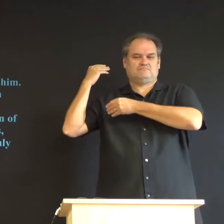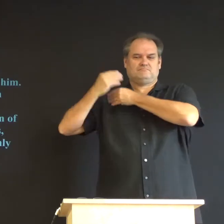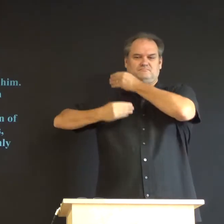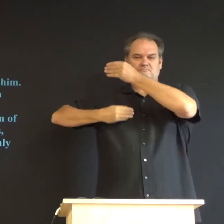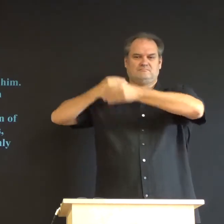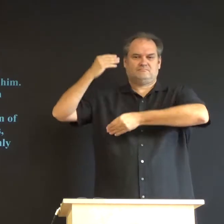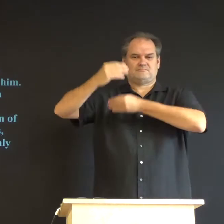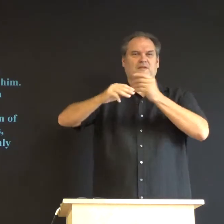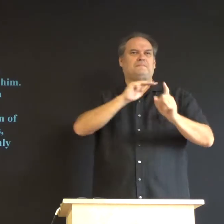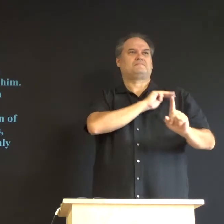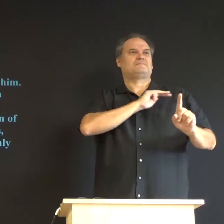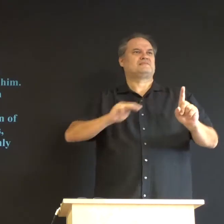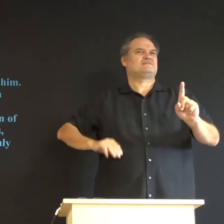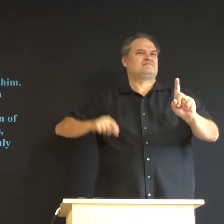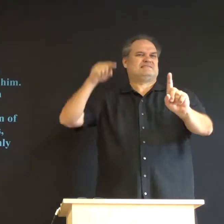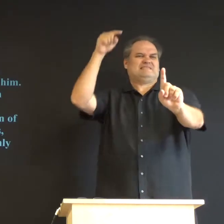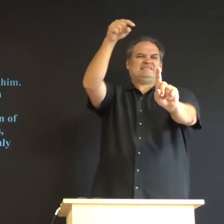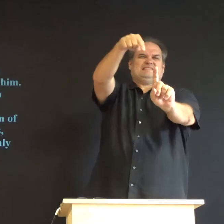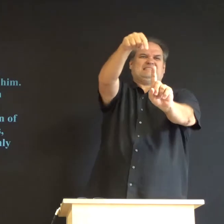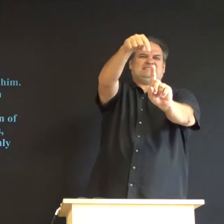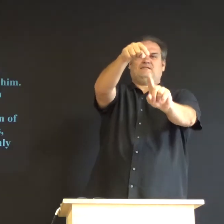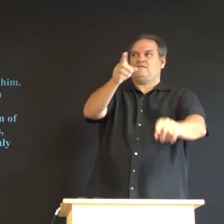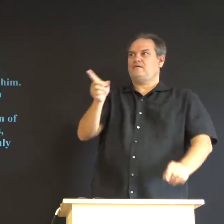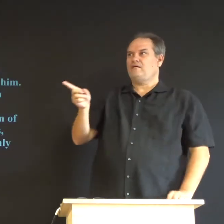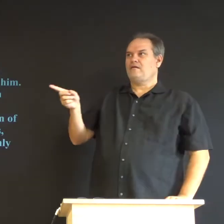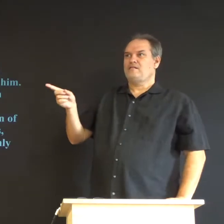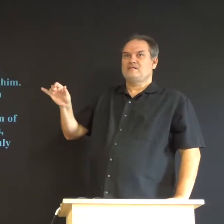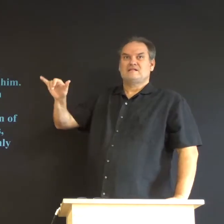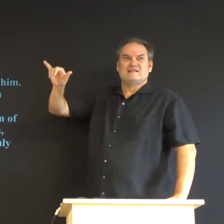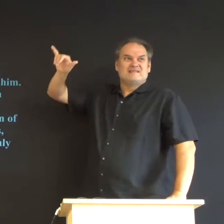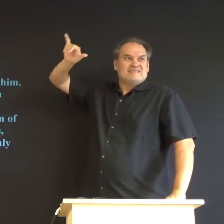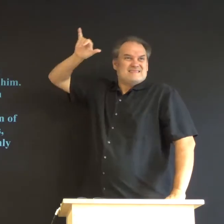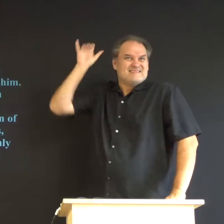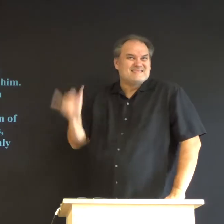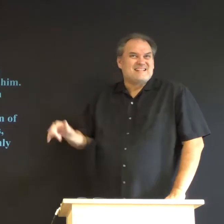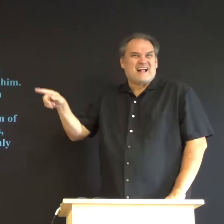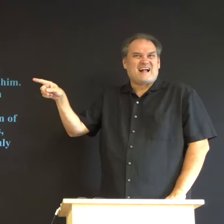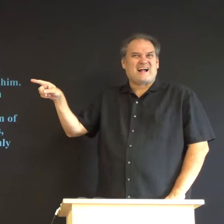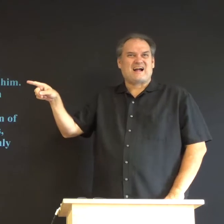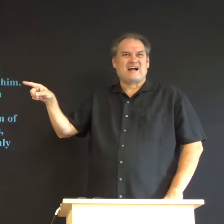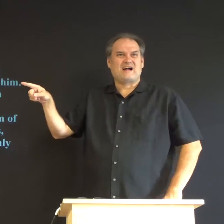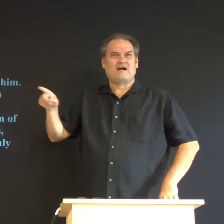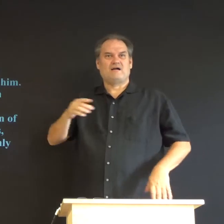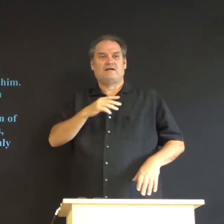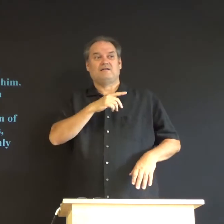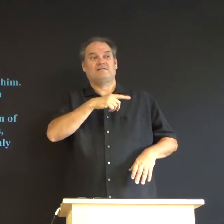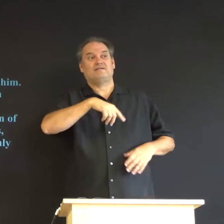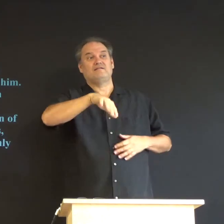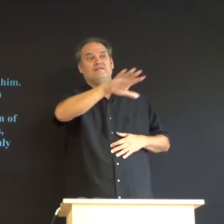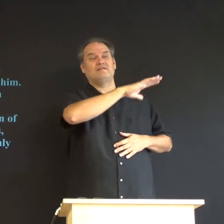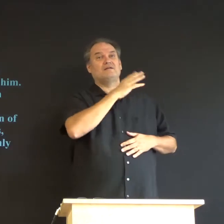amazed. They say the prophets have talked about the son of David and his arrival. The people in the